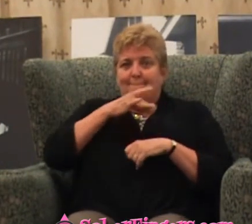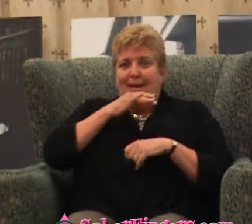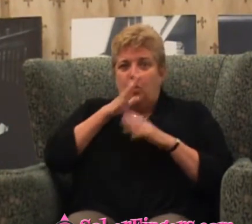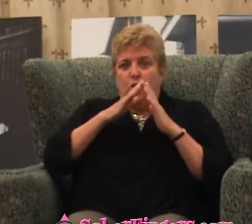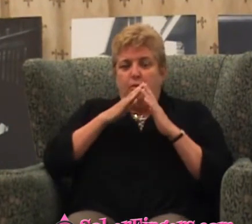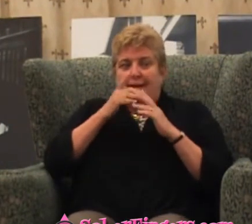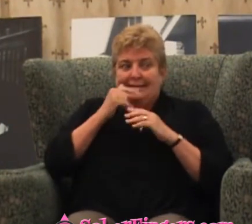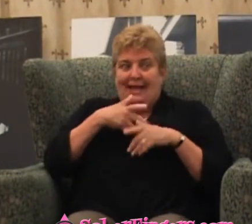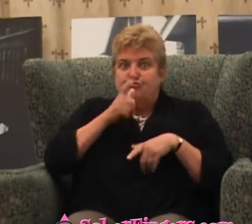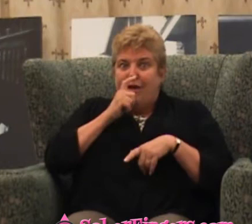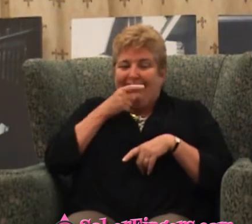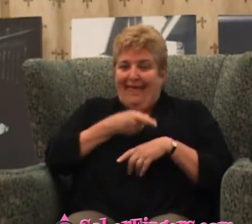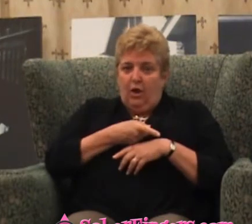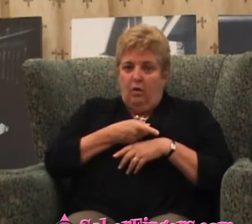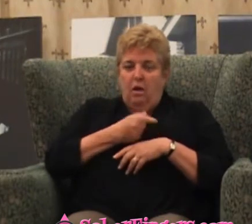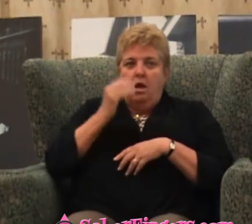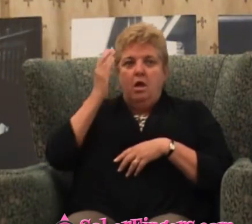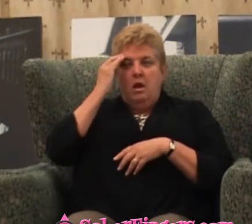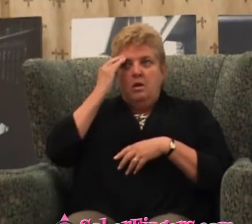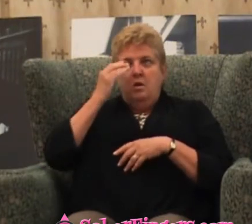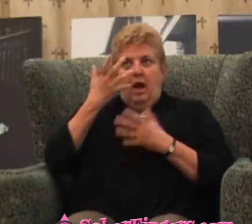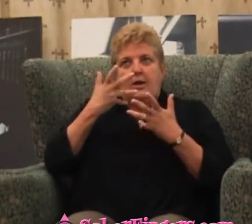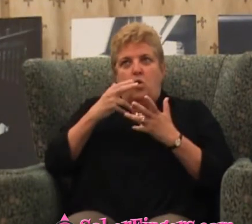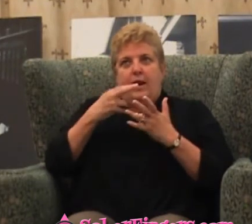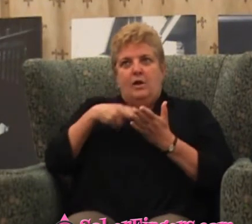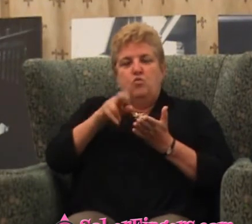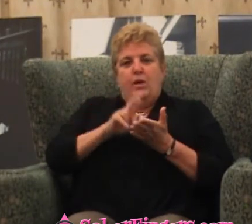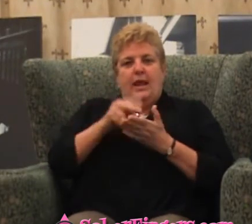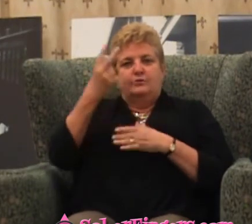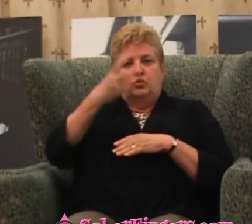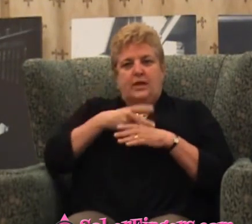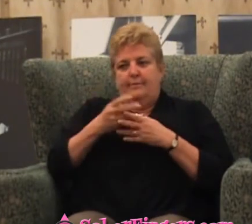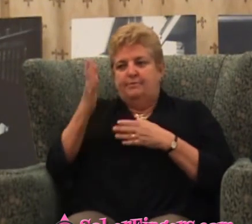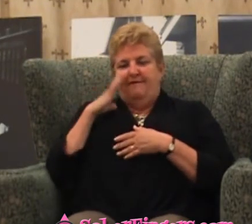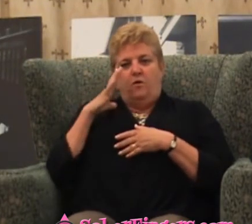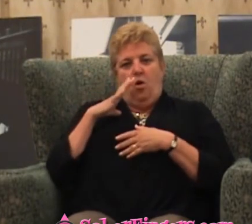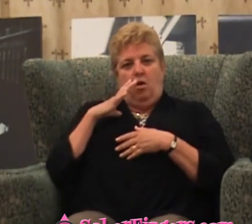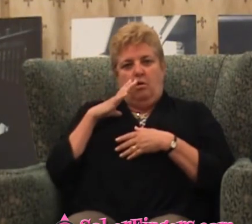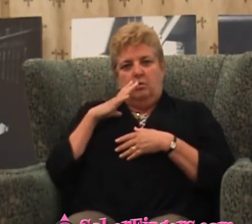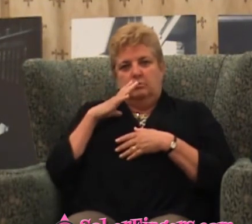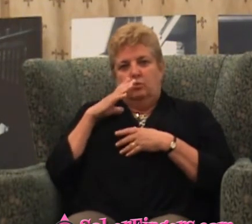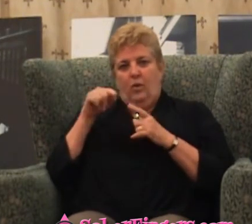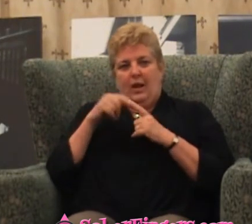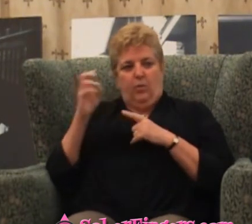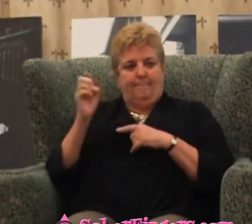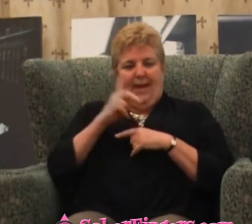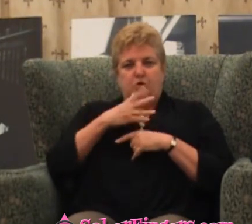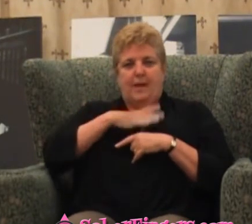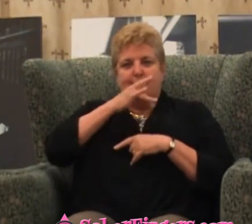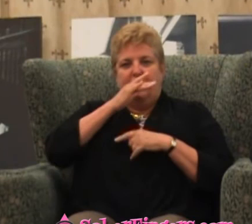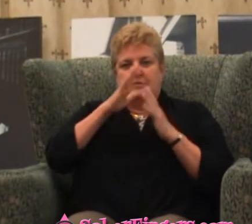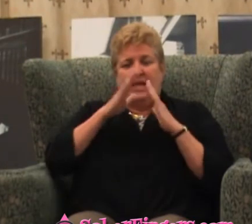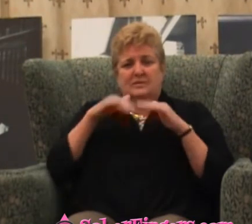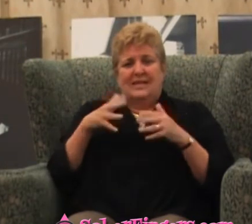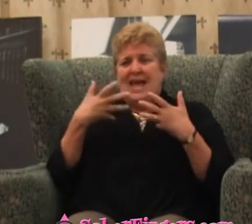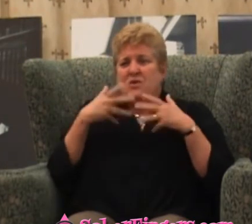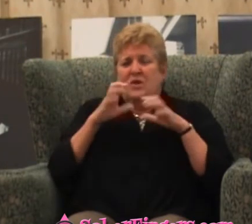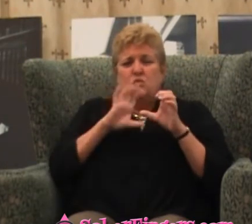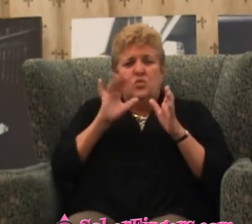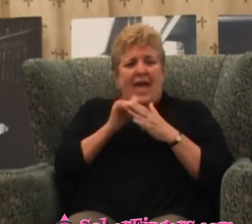knew that I had relapsed twice before going back to my mother's house. And I did not want to do that again. And there was a